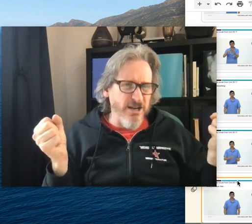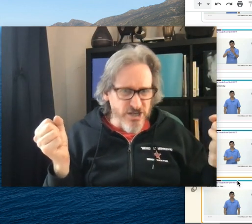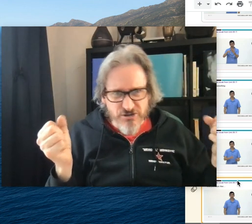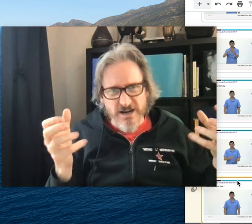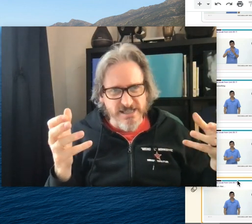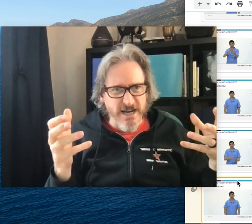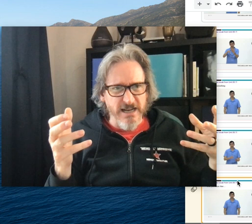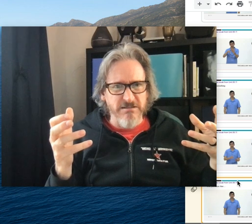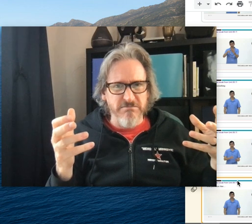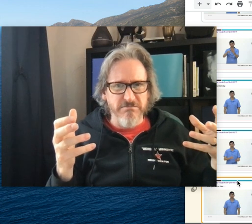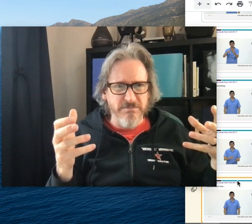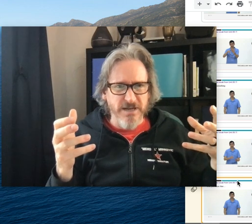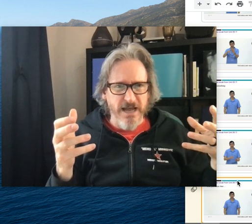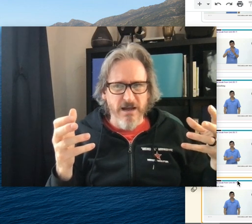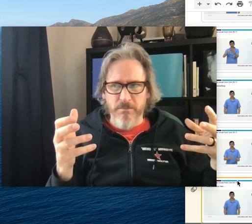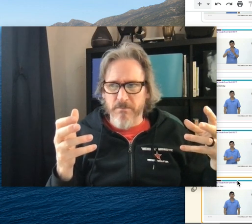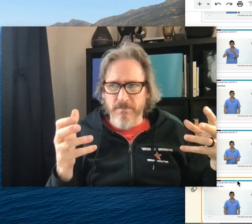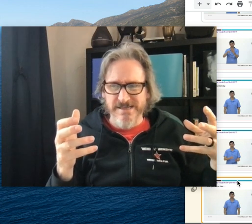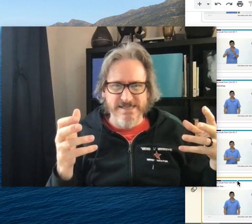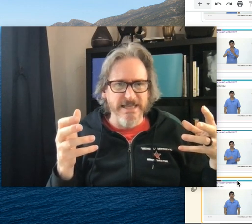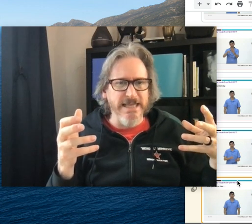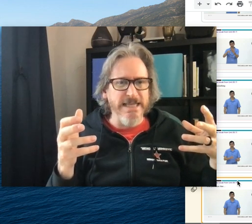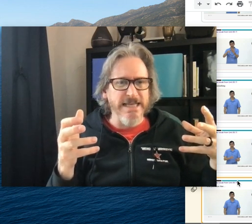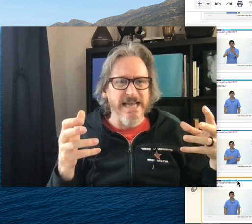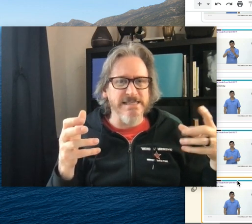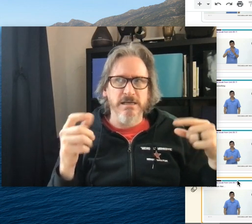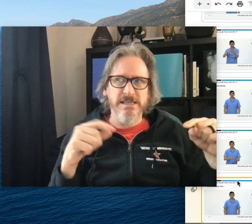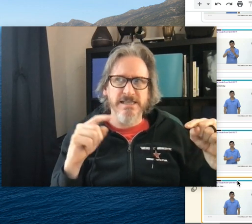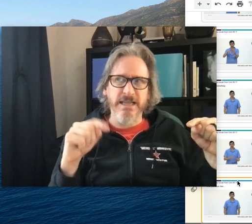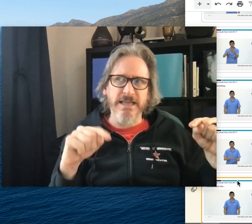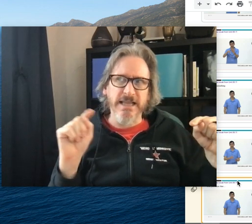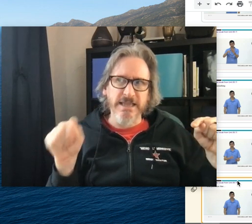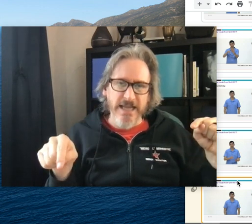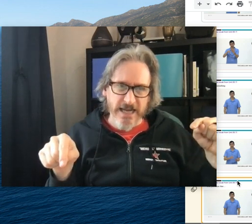it, and just try to sign it as sillily